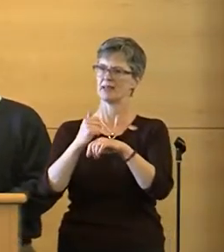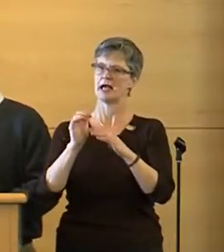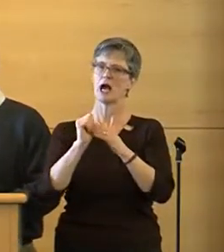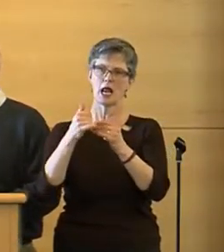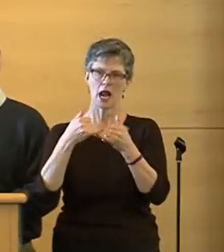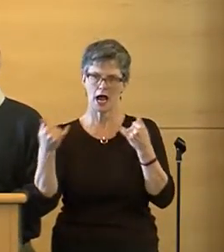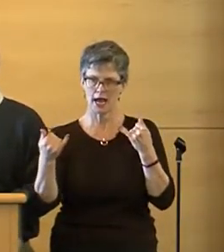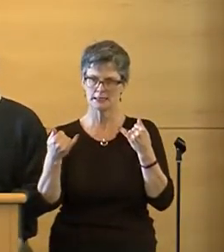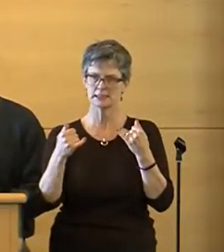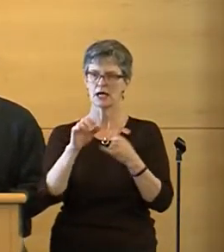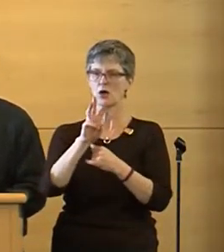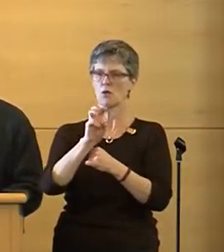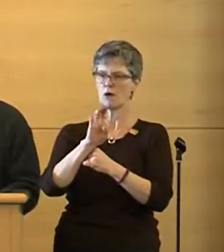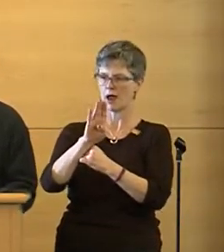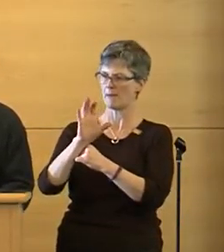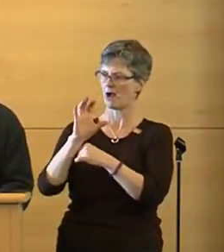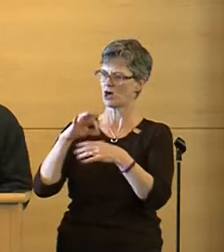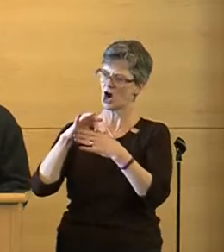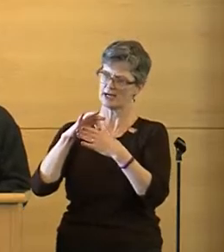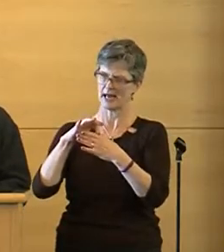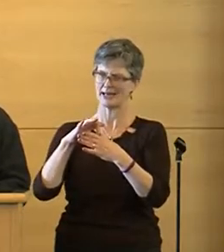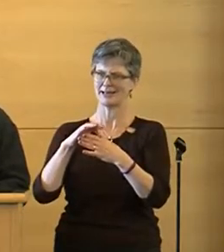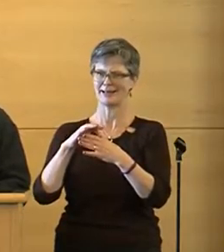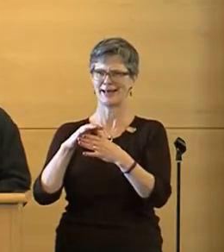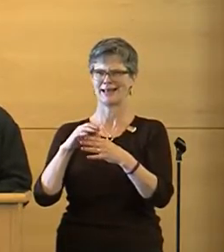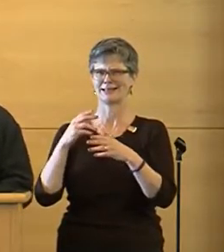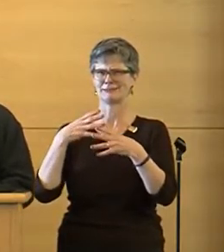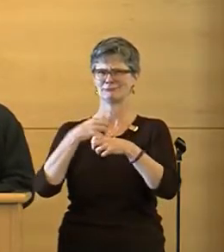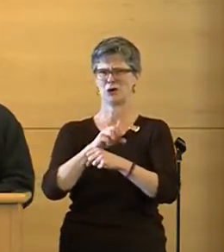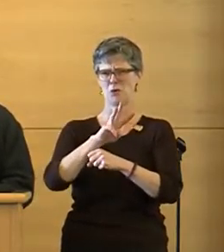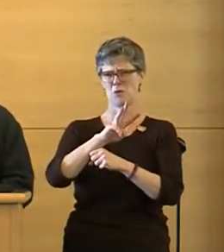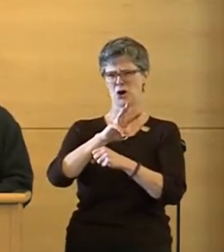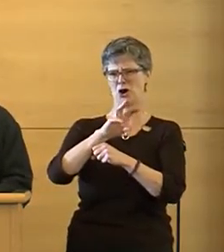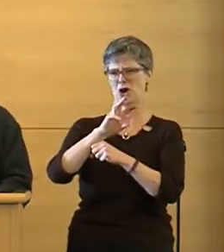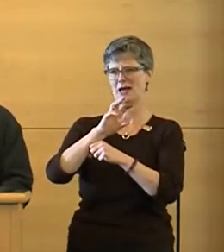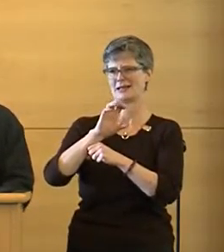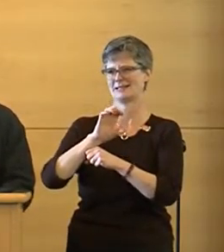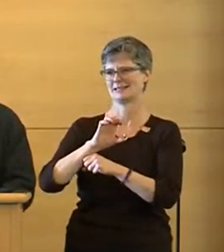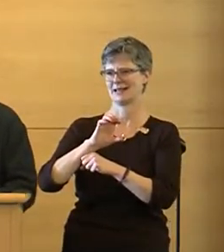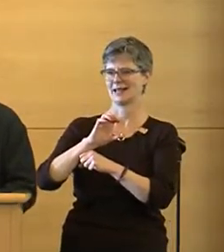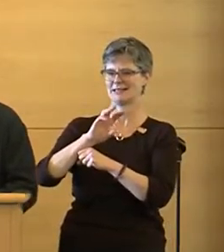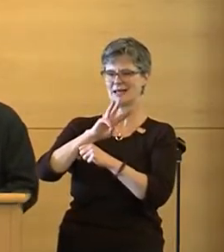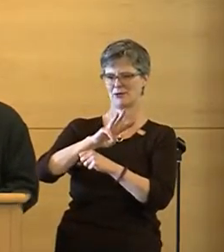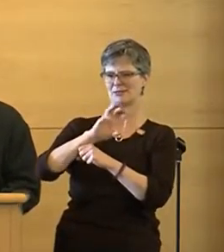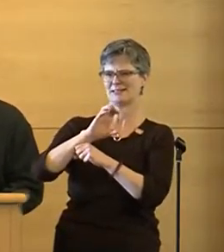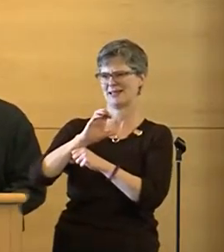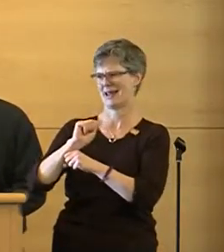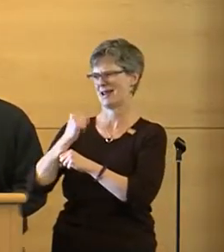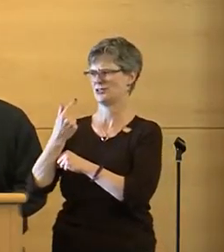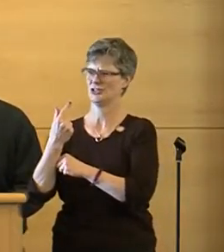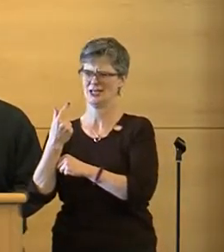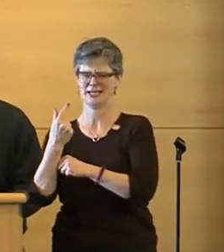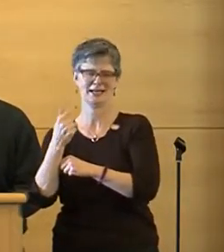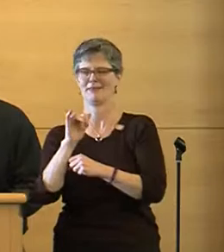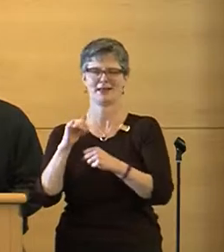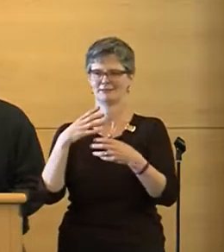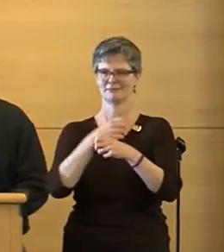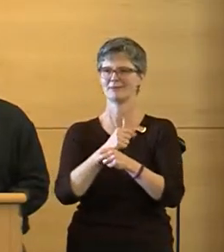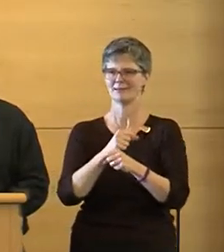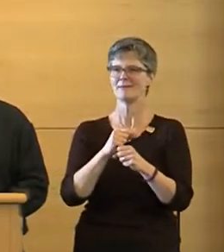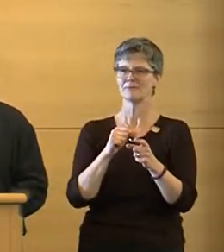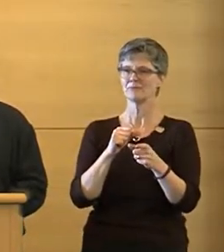that got together to specifically look at this problem of web accessibility. And they came out